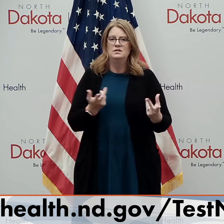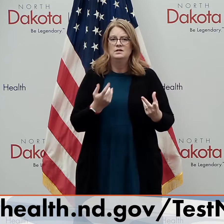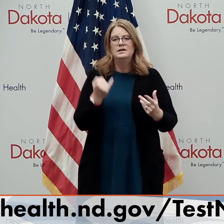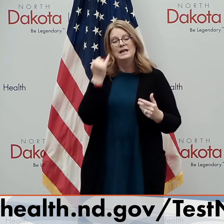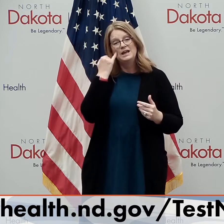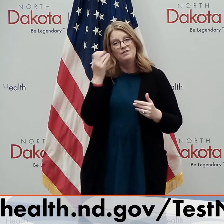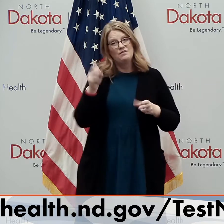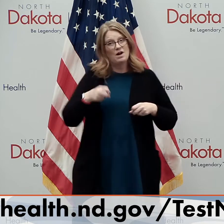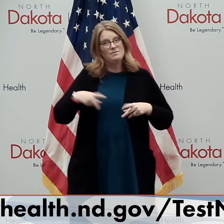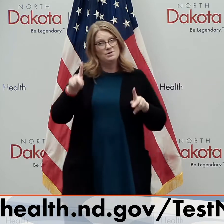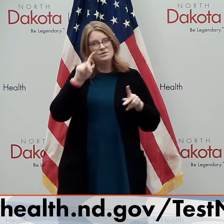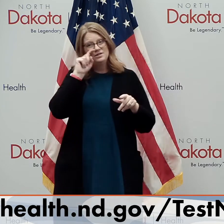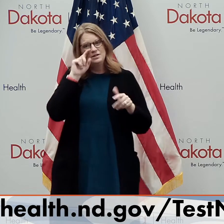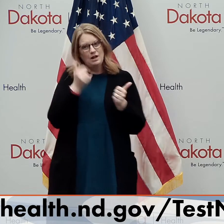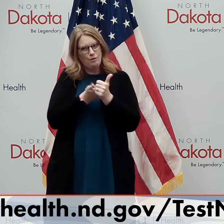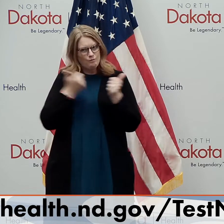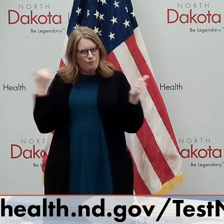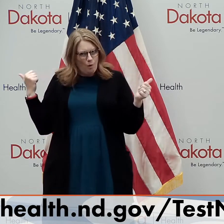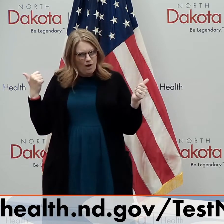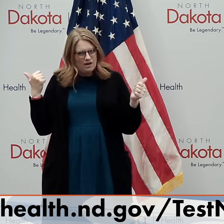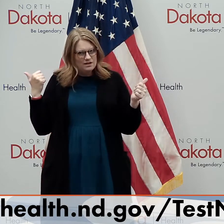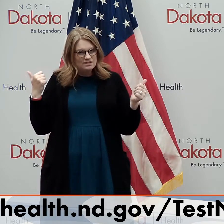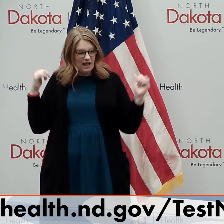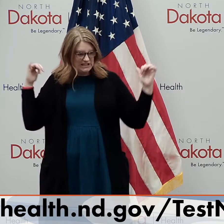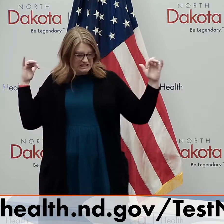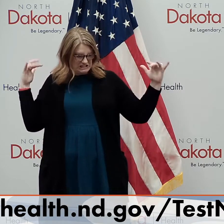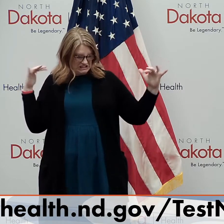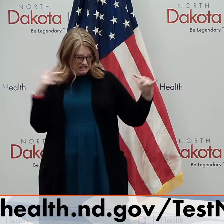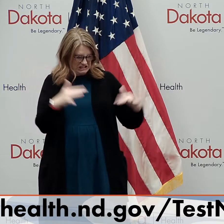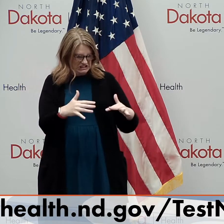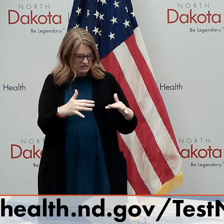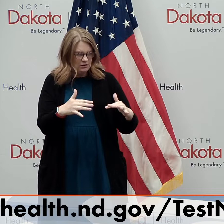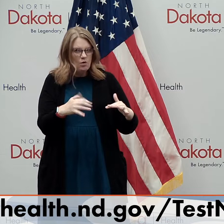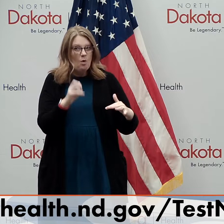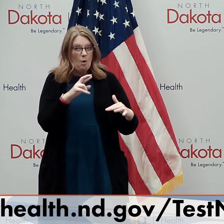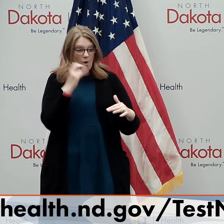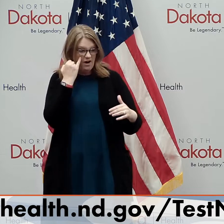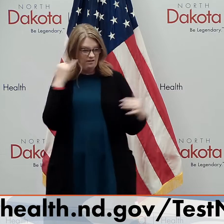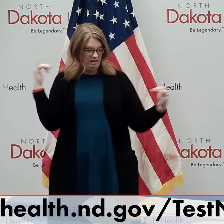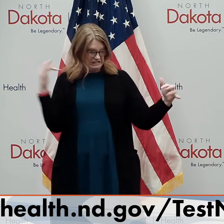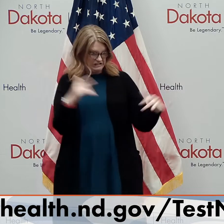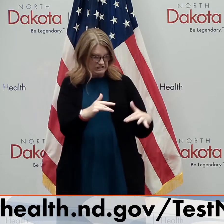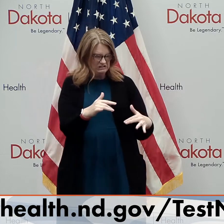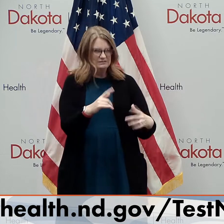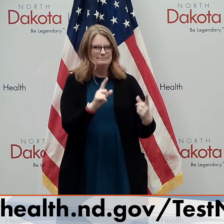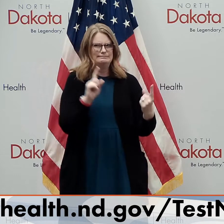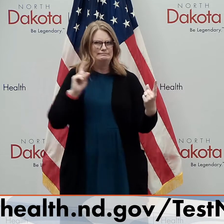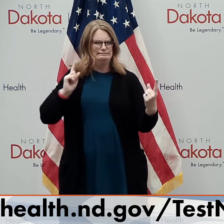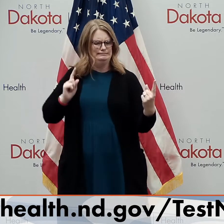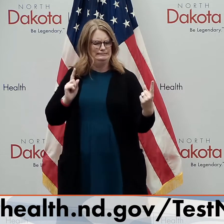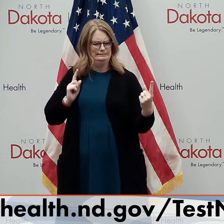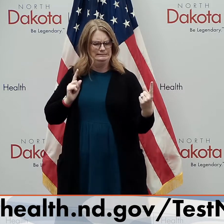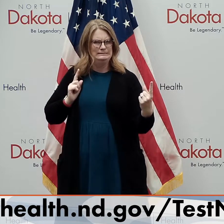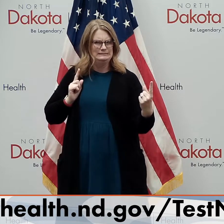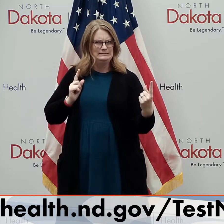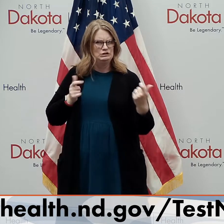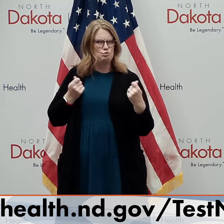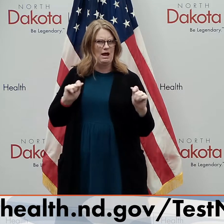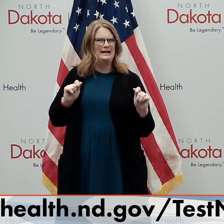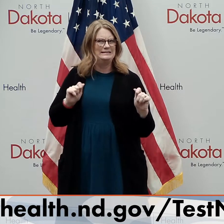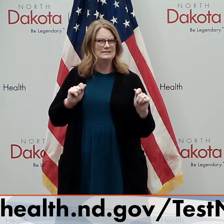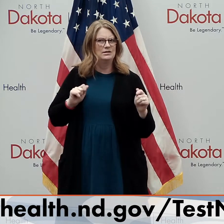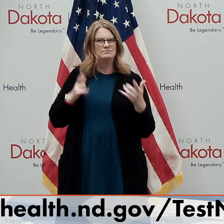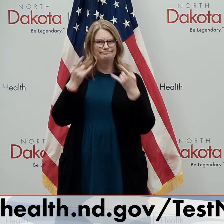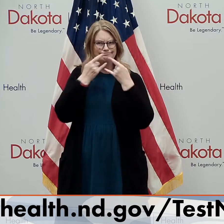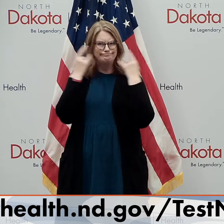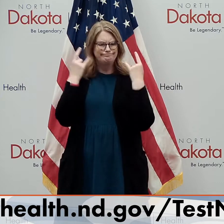opportunity to avoid large crowds, or if you're in larger gatherings, keep your distance within those larger gatherings, and